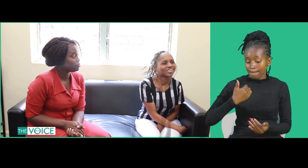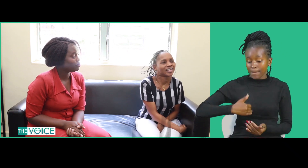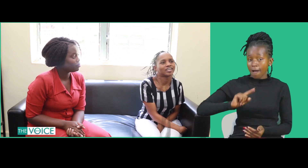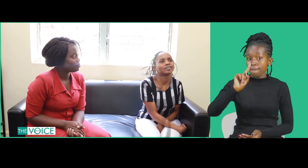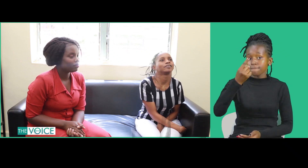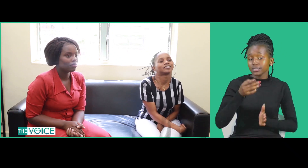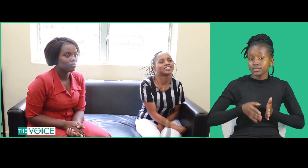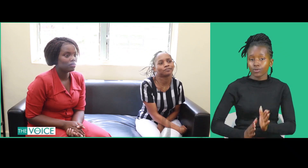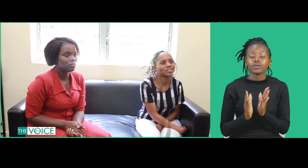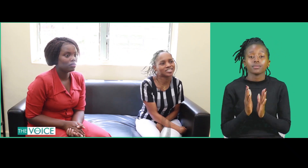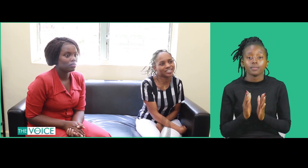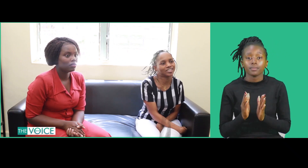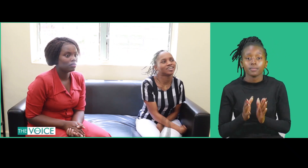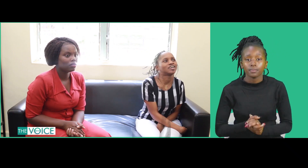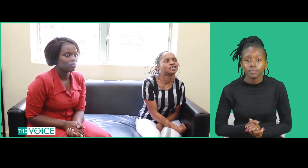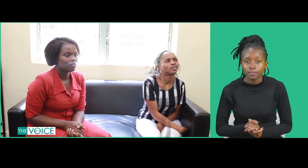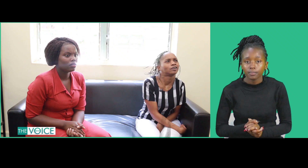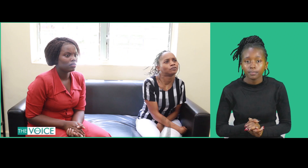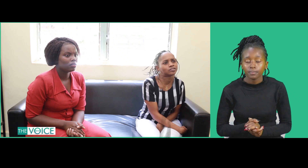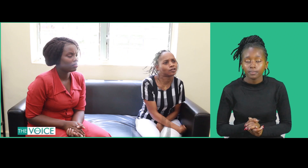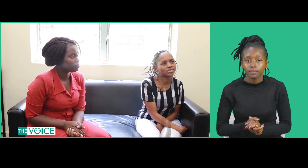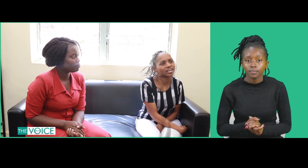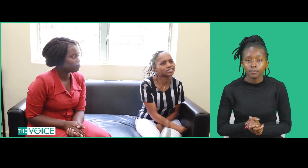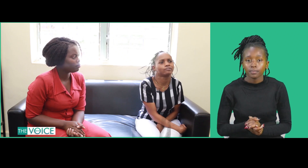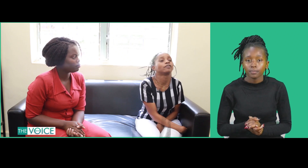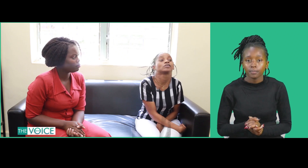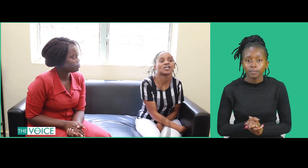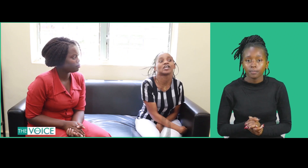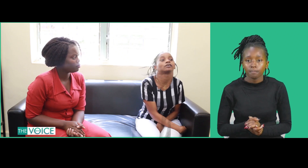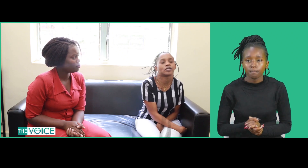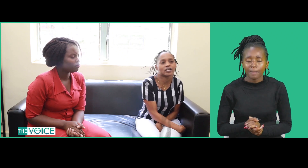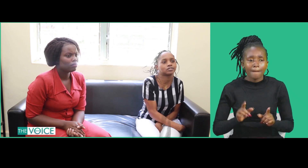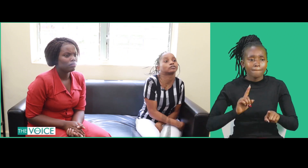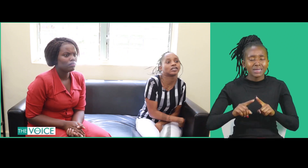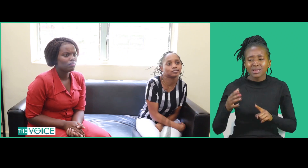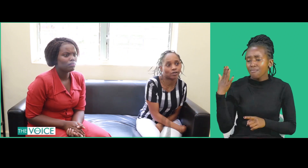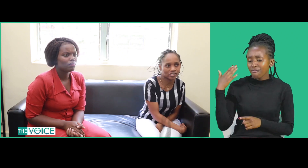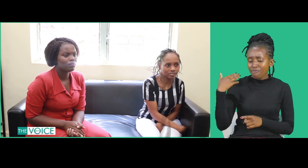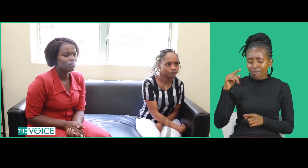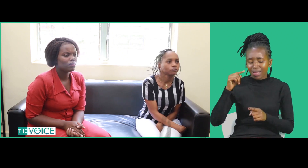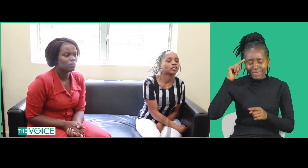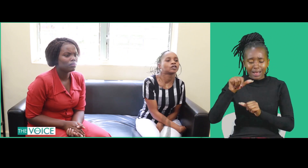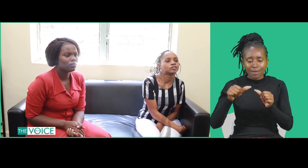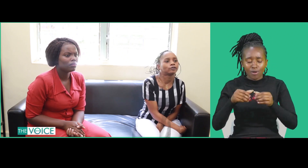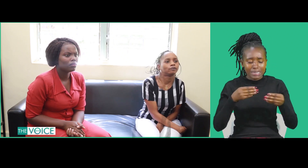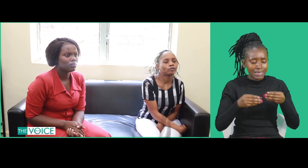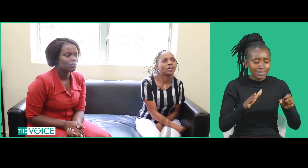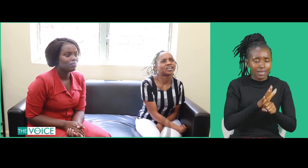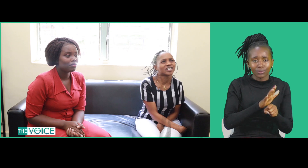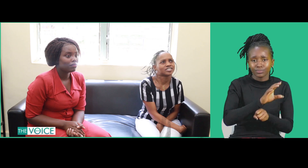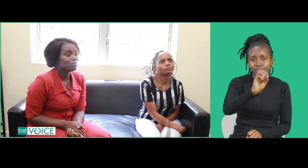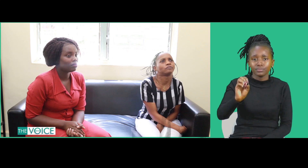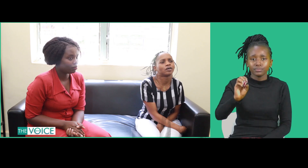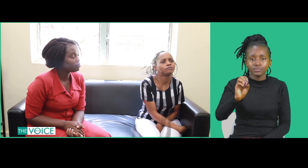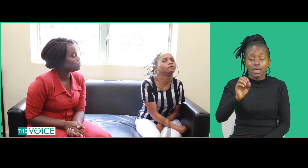I think the disability was not that familiar like we are in today's world. So